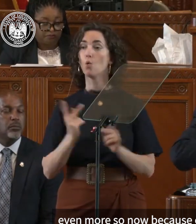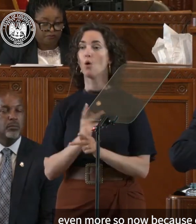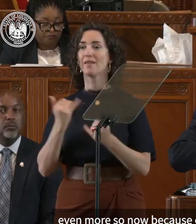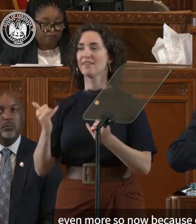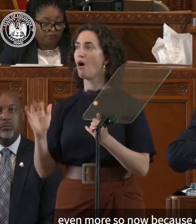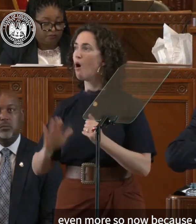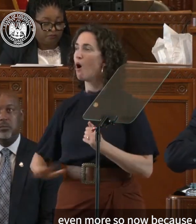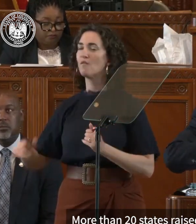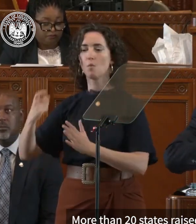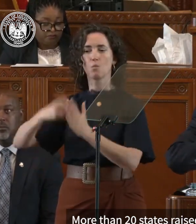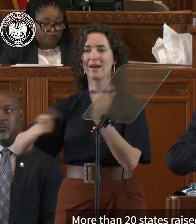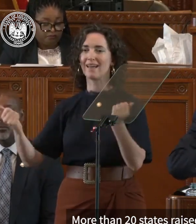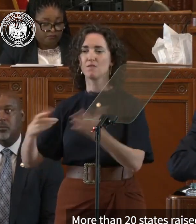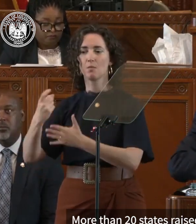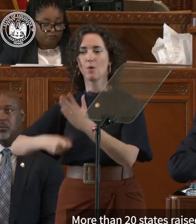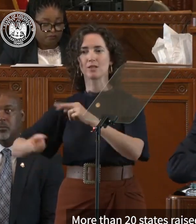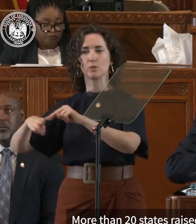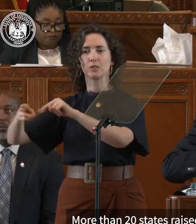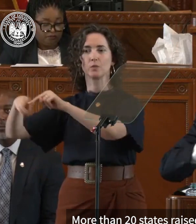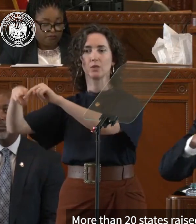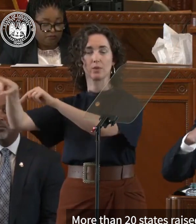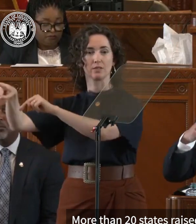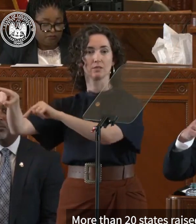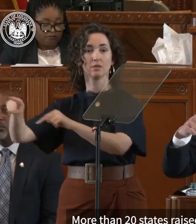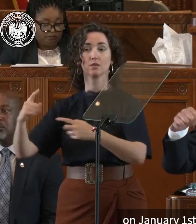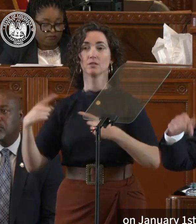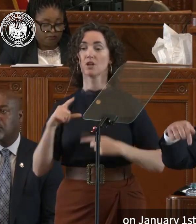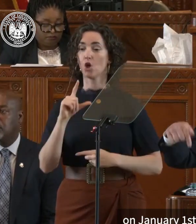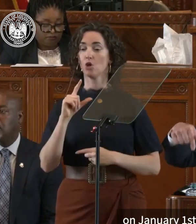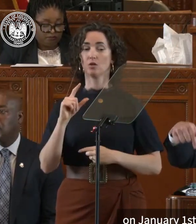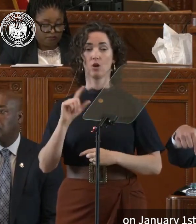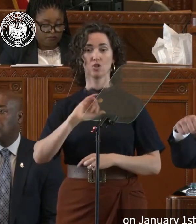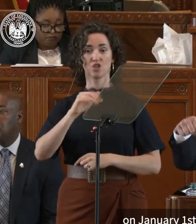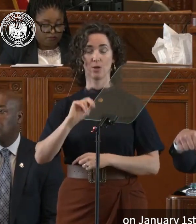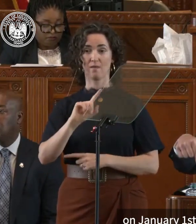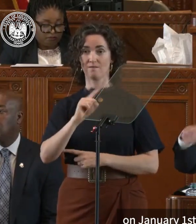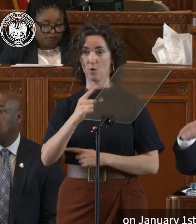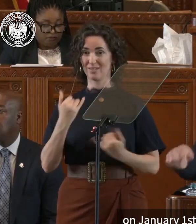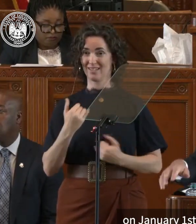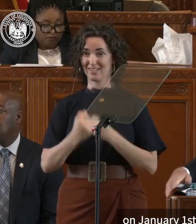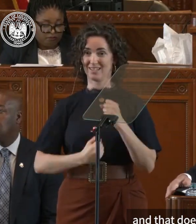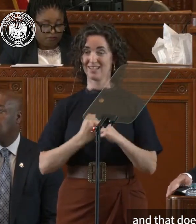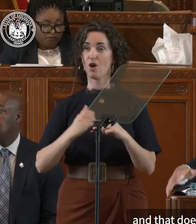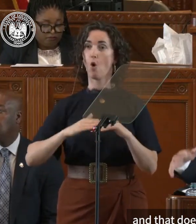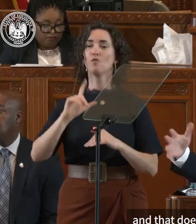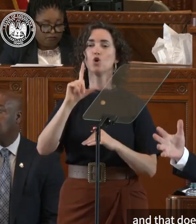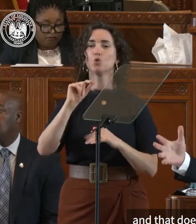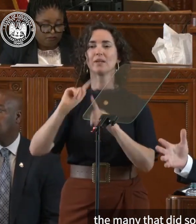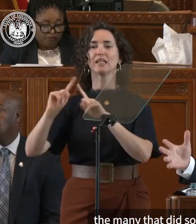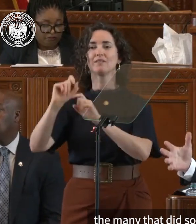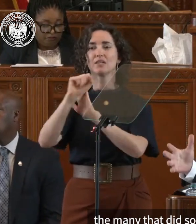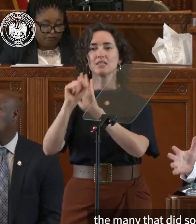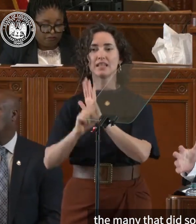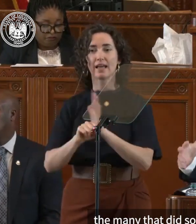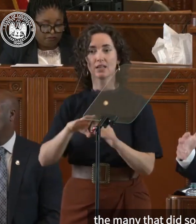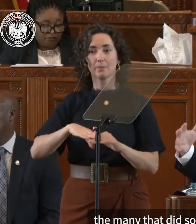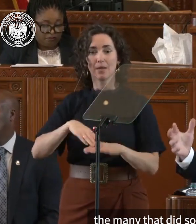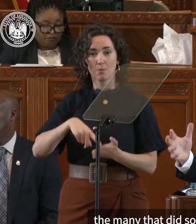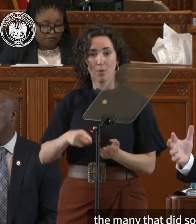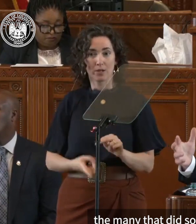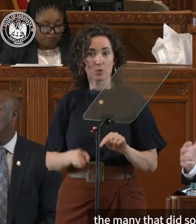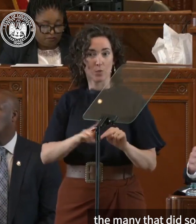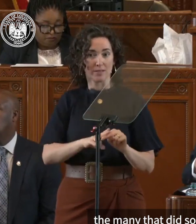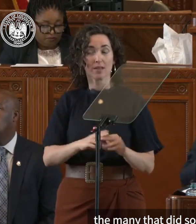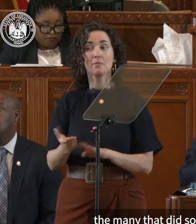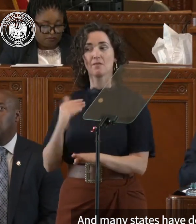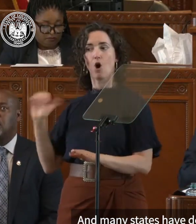inflation. More than 20 states raised their minimum wage on January 1st of this year, and that doesn't count the many that did so in the